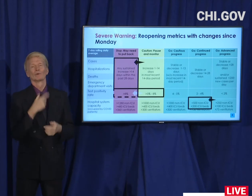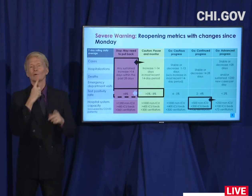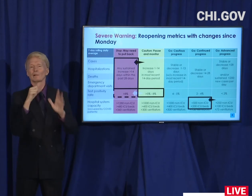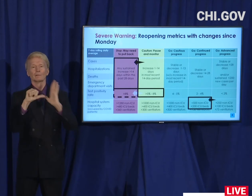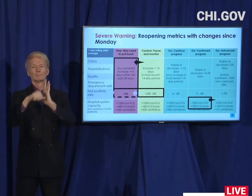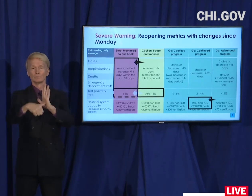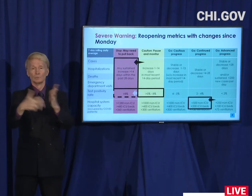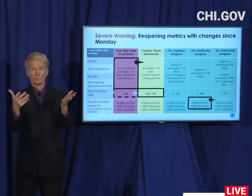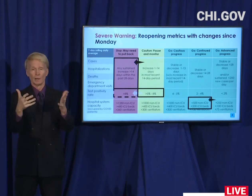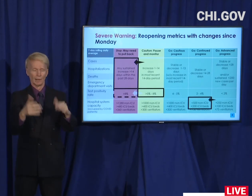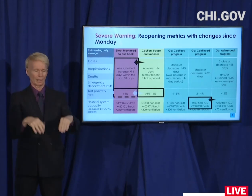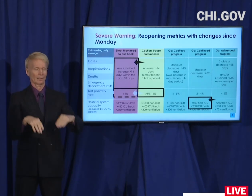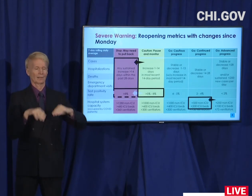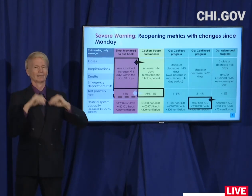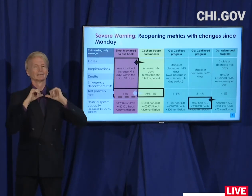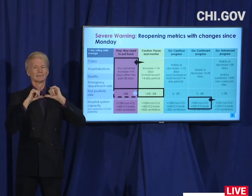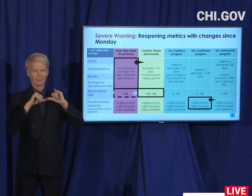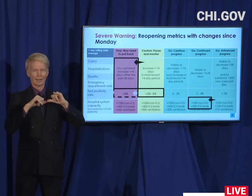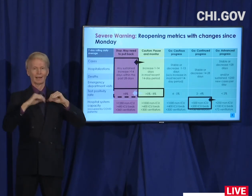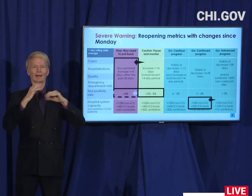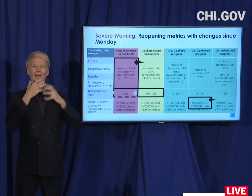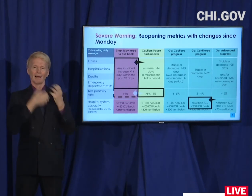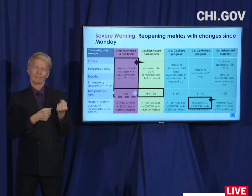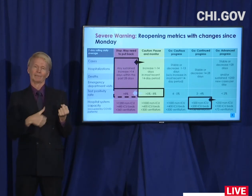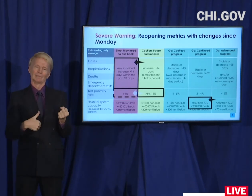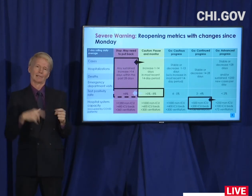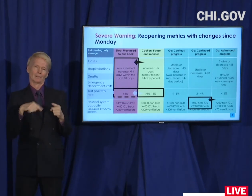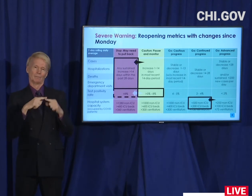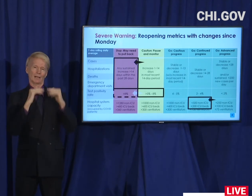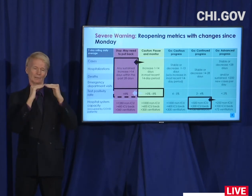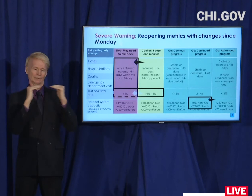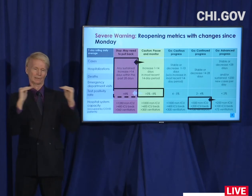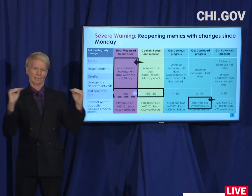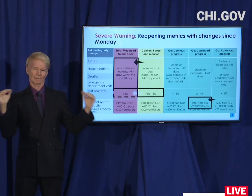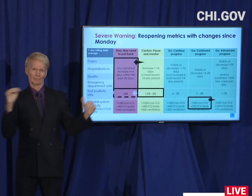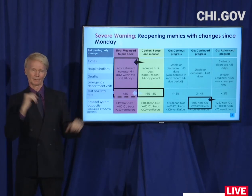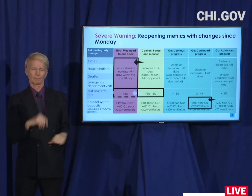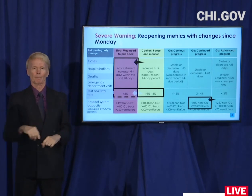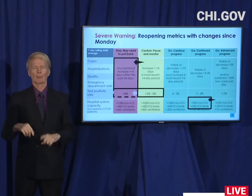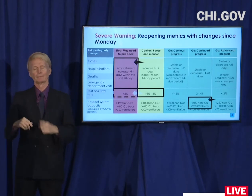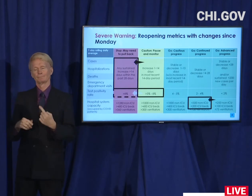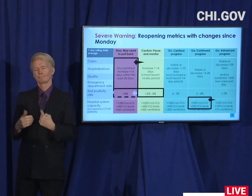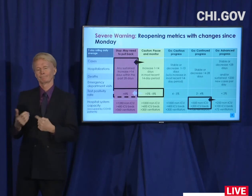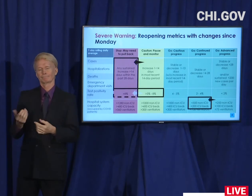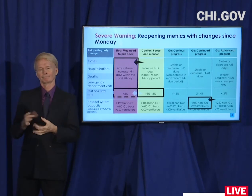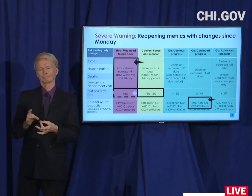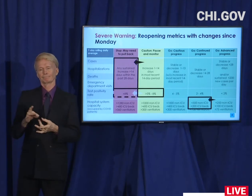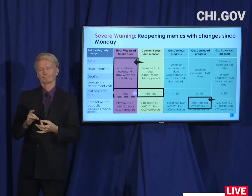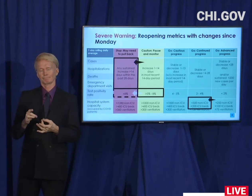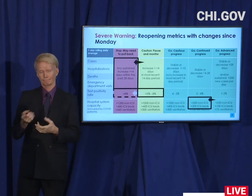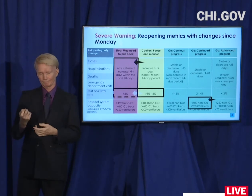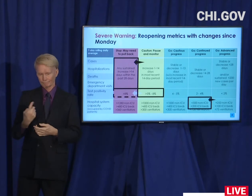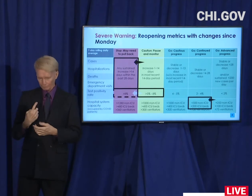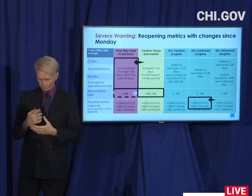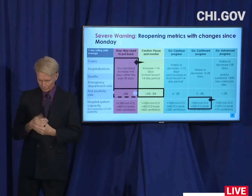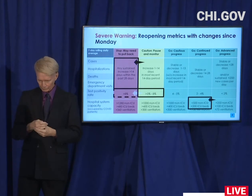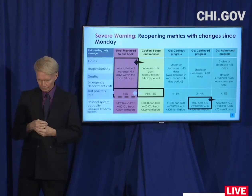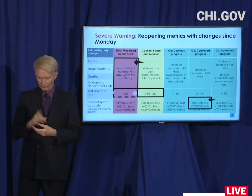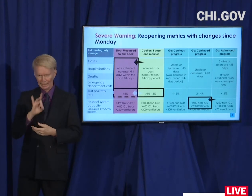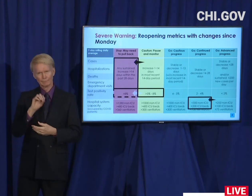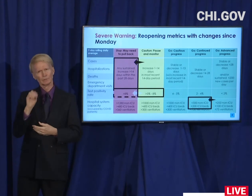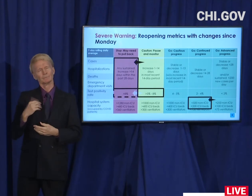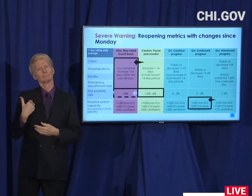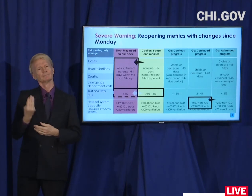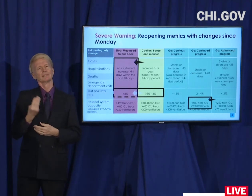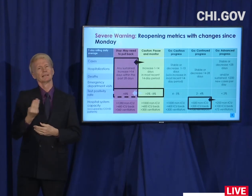feel confident about reopening. Now, on Monday, you said you weren't going to wait to the state standard, which is 8% positivity. So exactly what is the